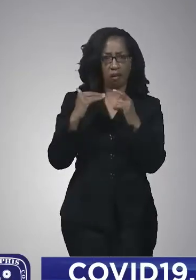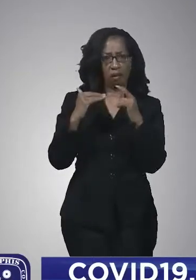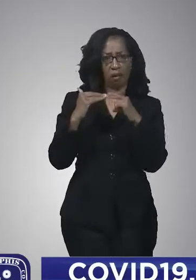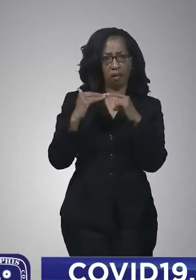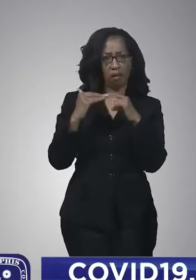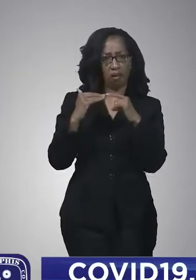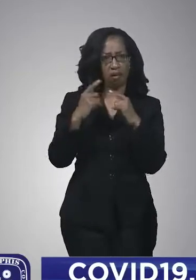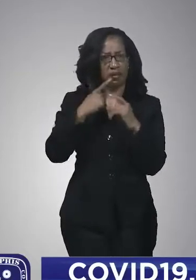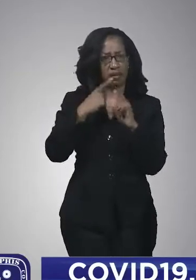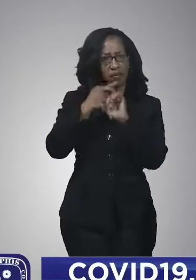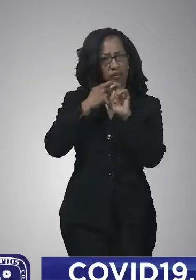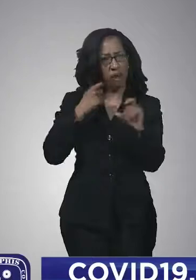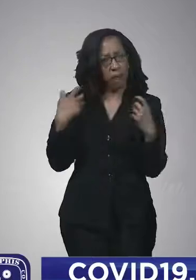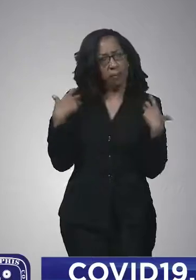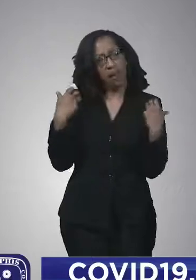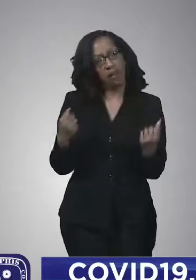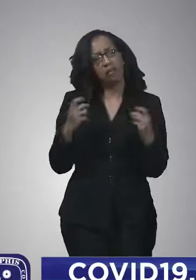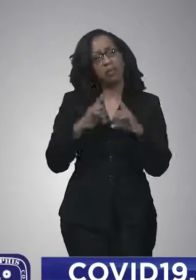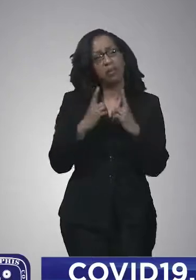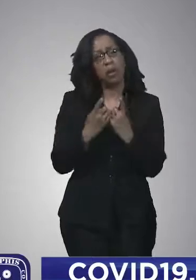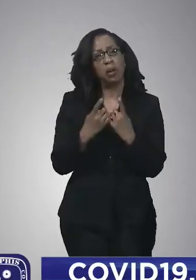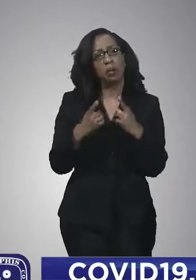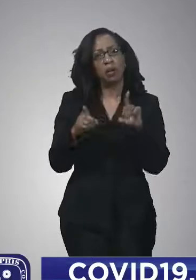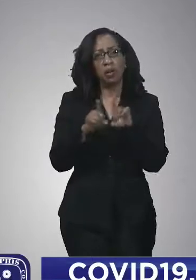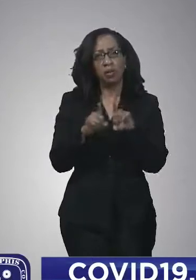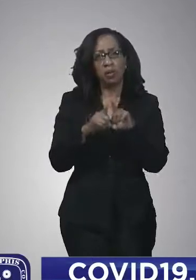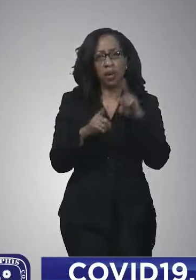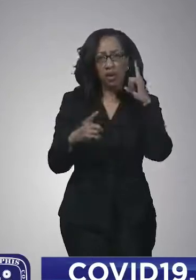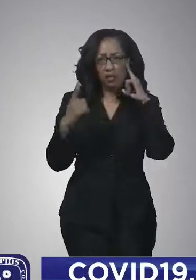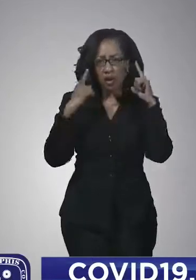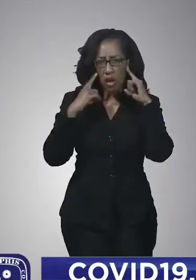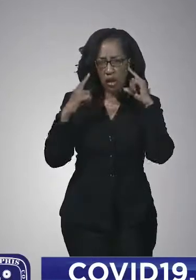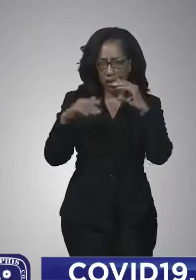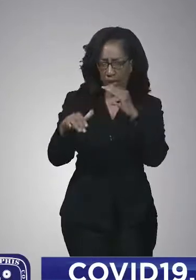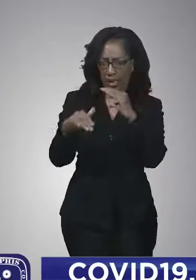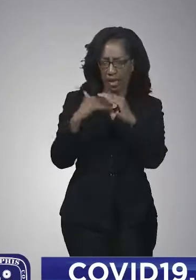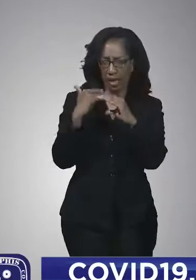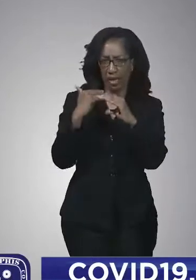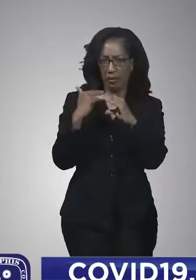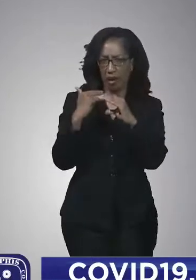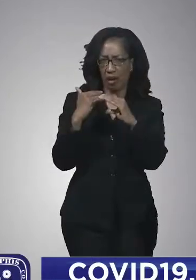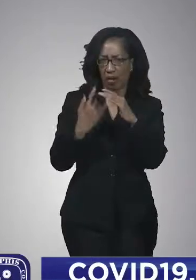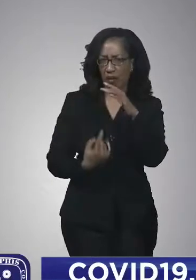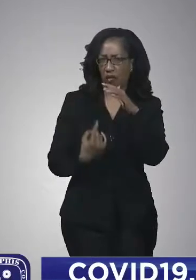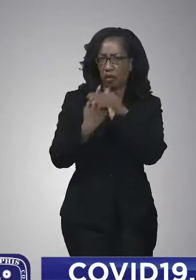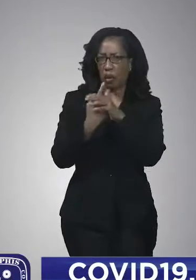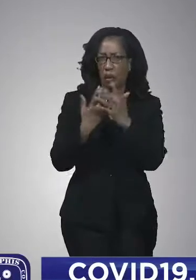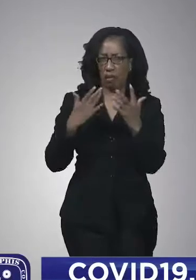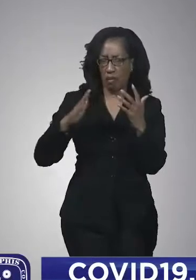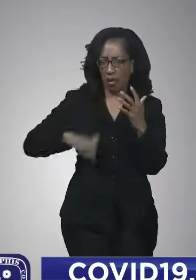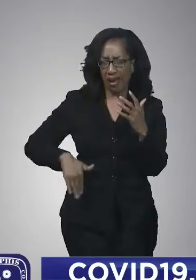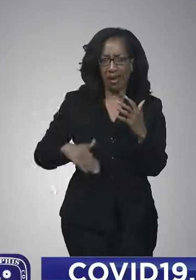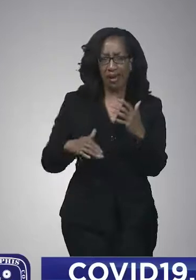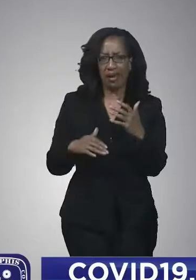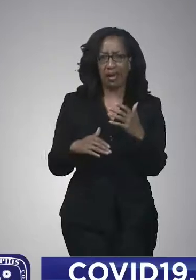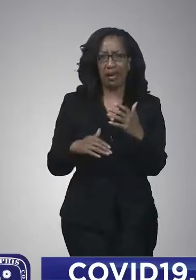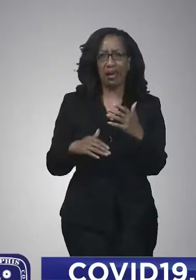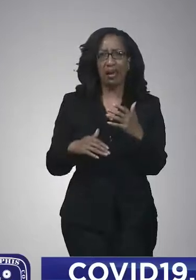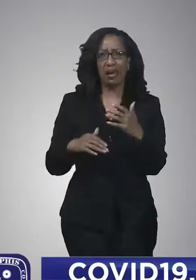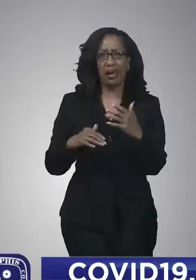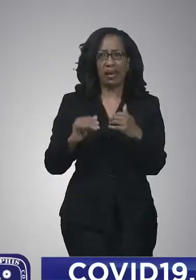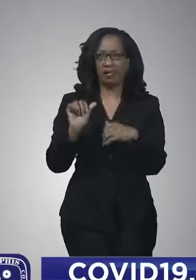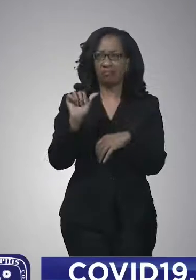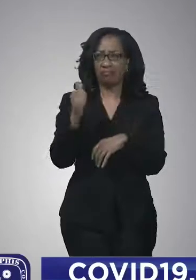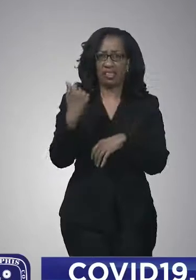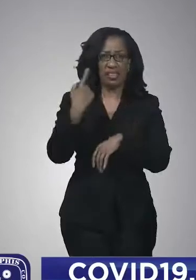health department, but I'm getting reports that that email is coming very late, like 10 days after they were first told